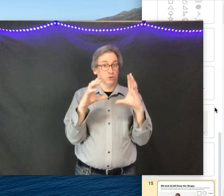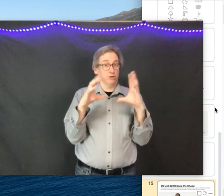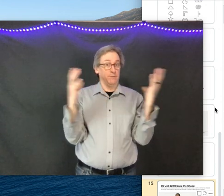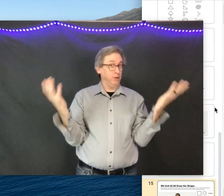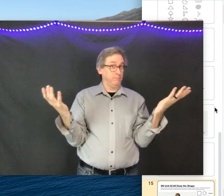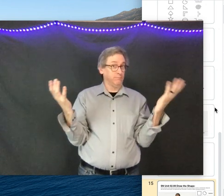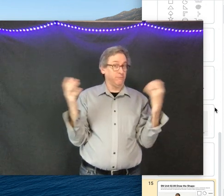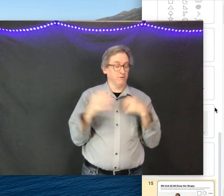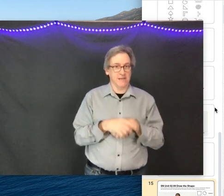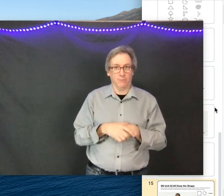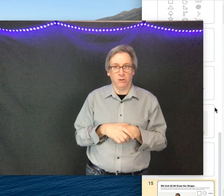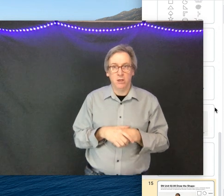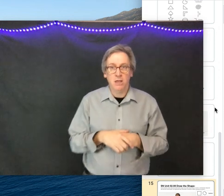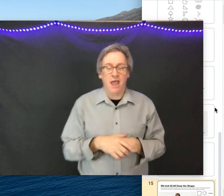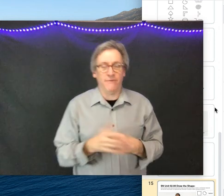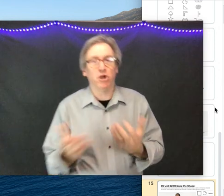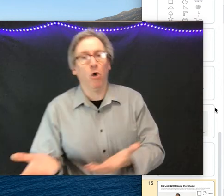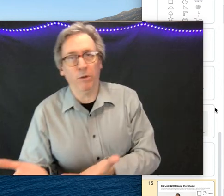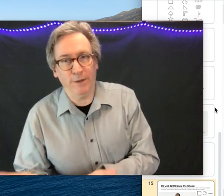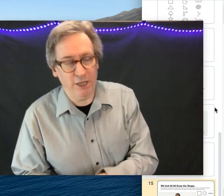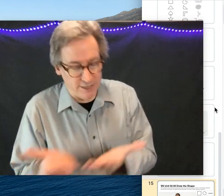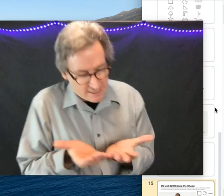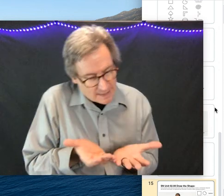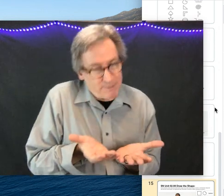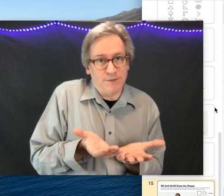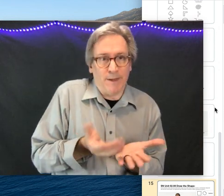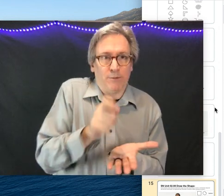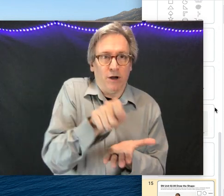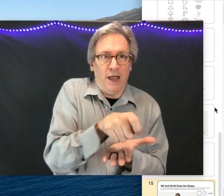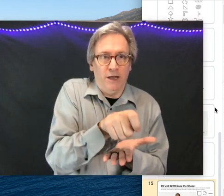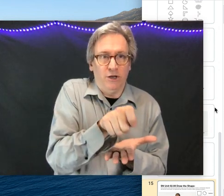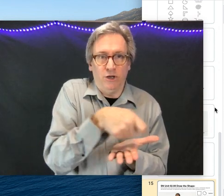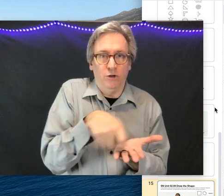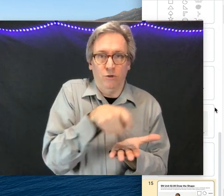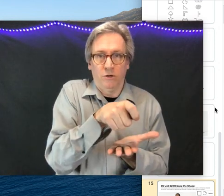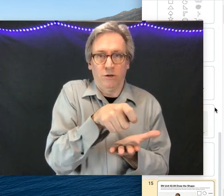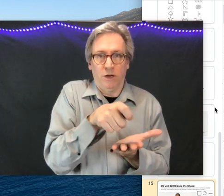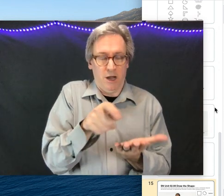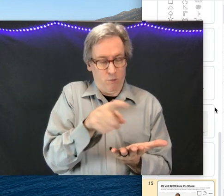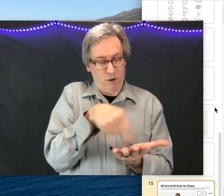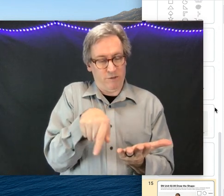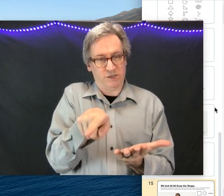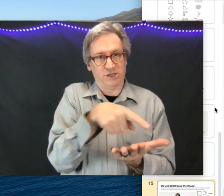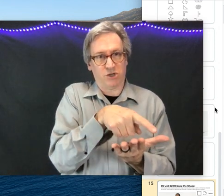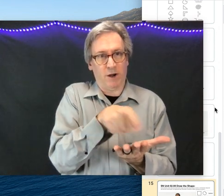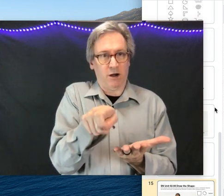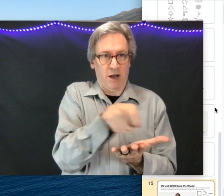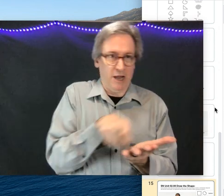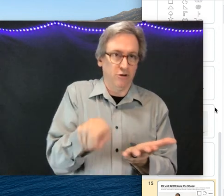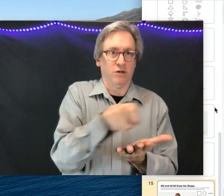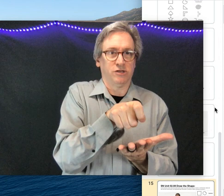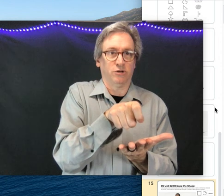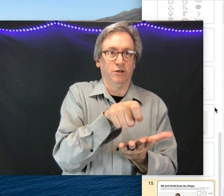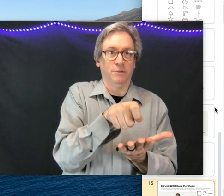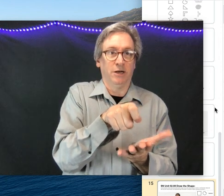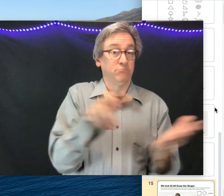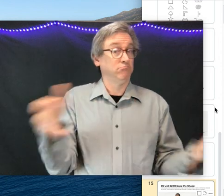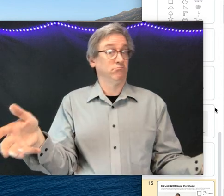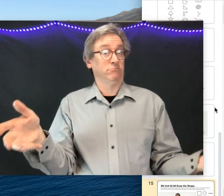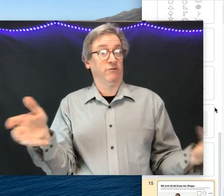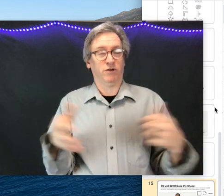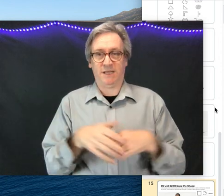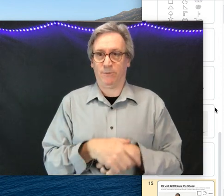puts a circle in the middle, for example. And the goal would be you take that piece of paper and you, where there's the square, and you draw the circle in the